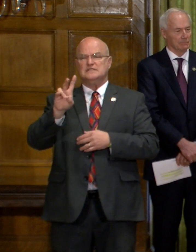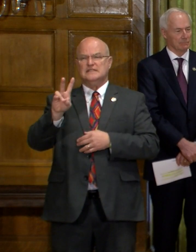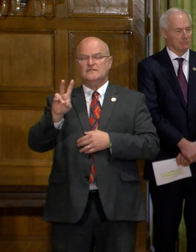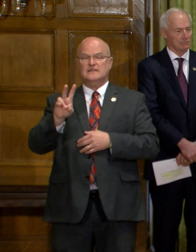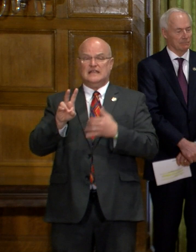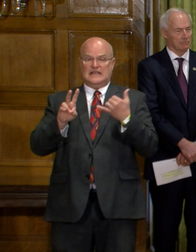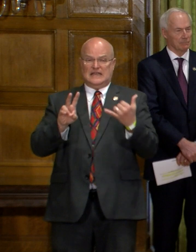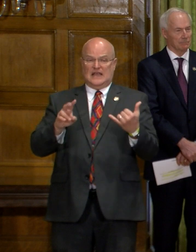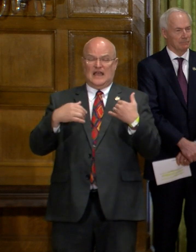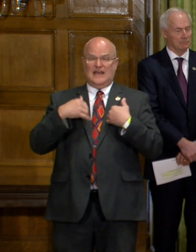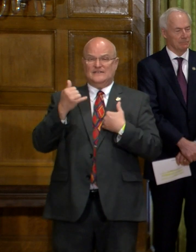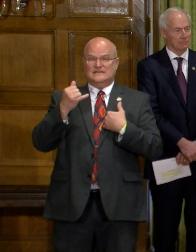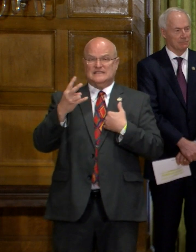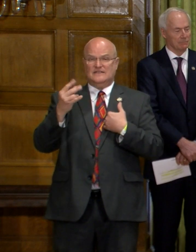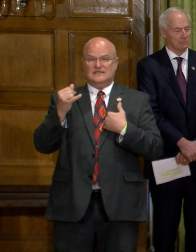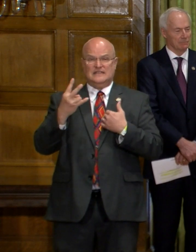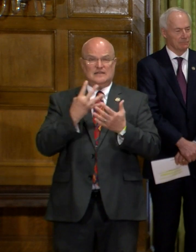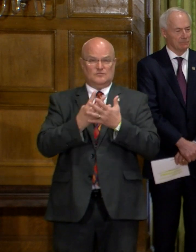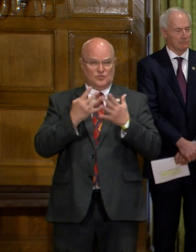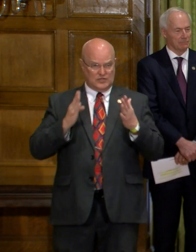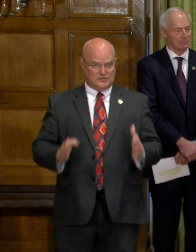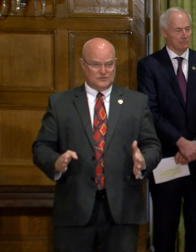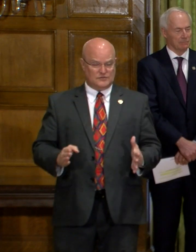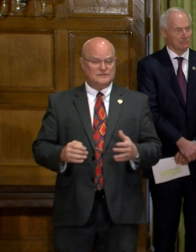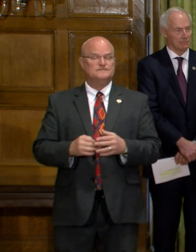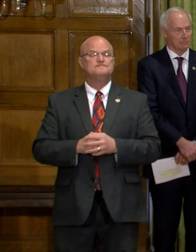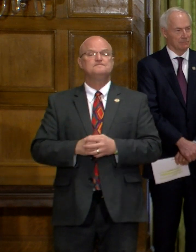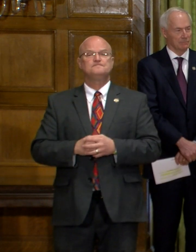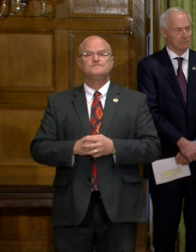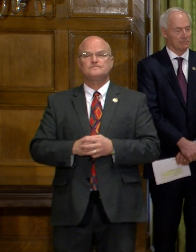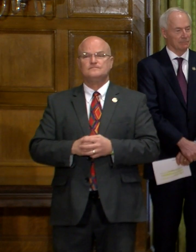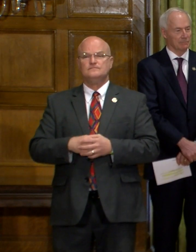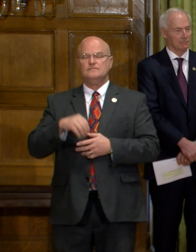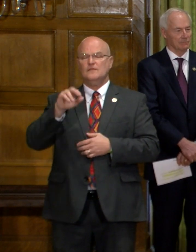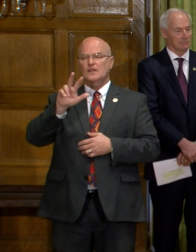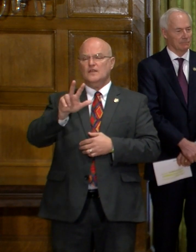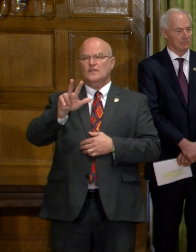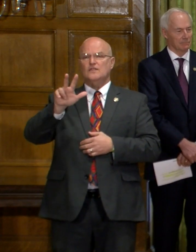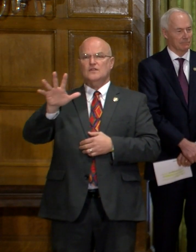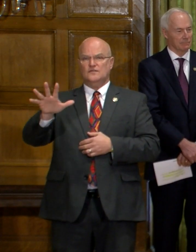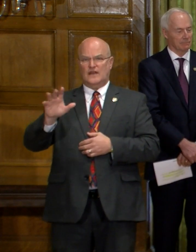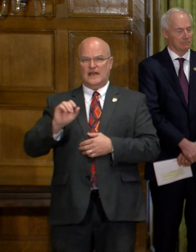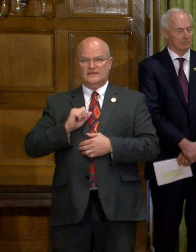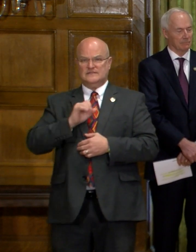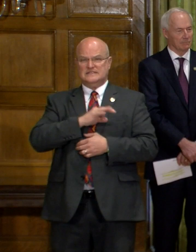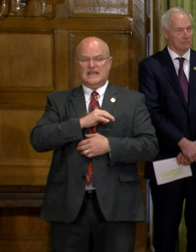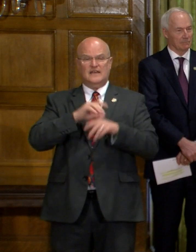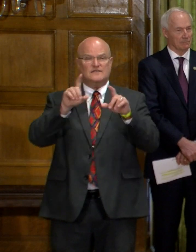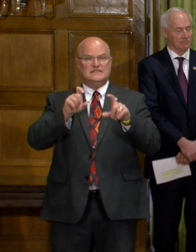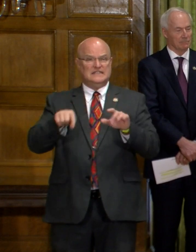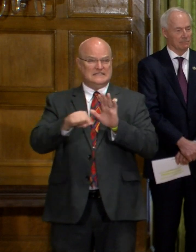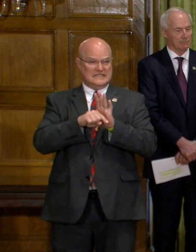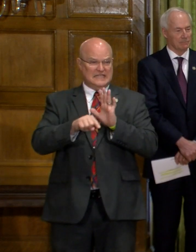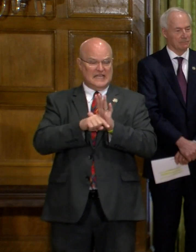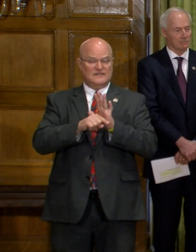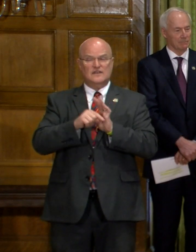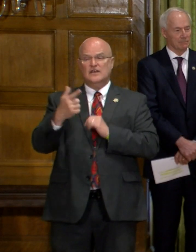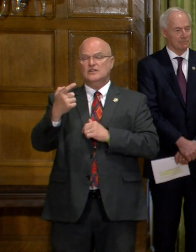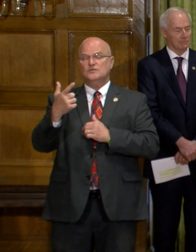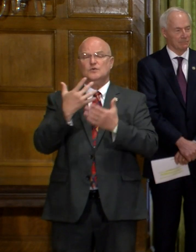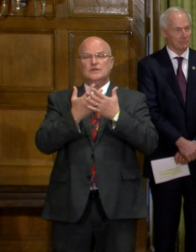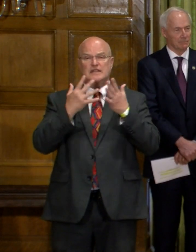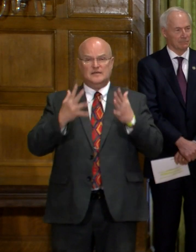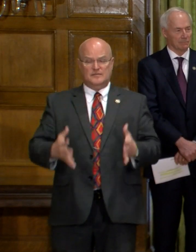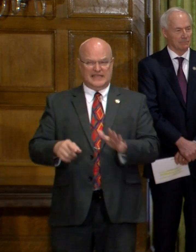have 17 inmates. We have 35 staff that have tested negative, and we have 21 inmates